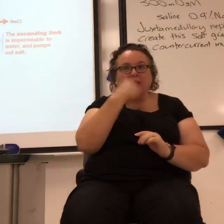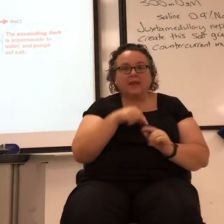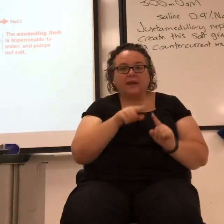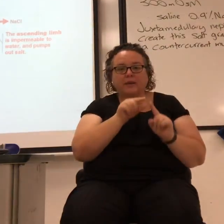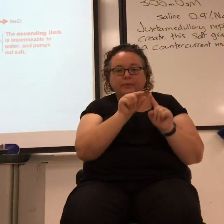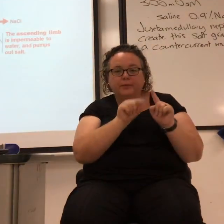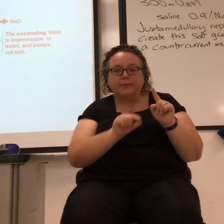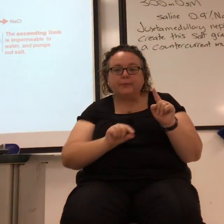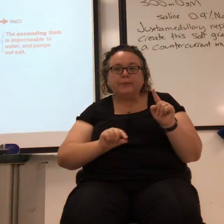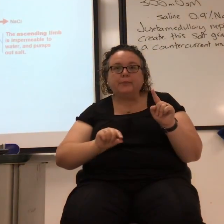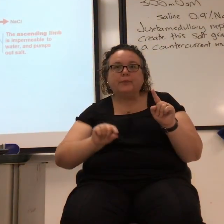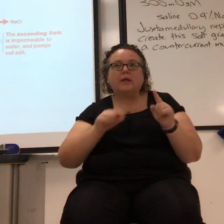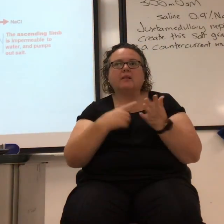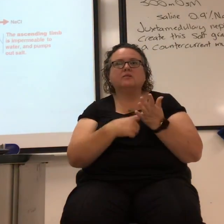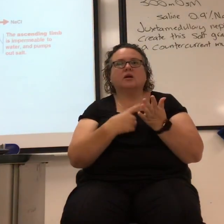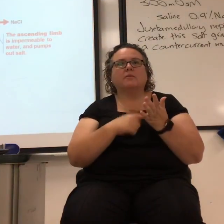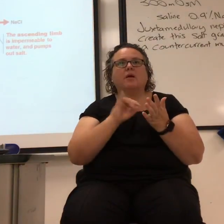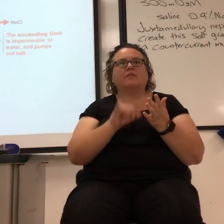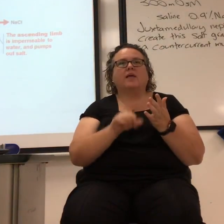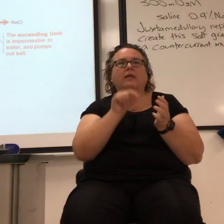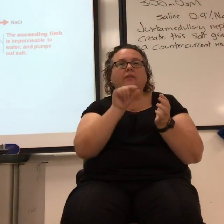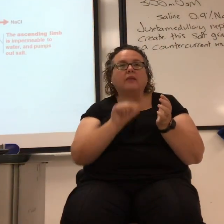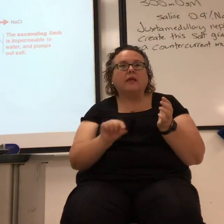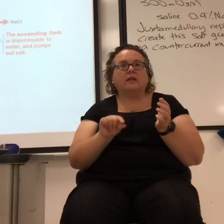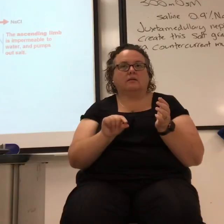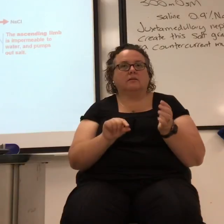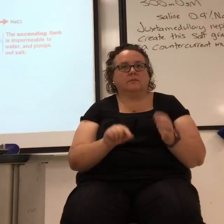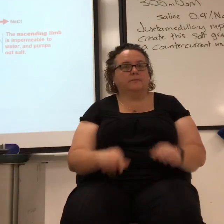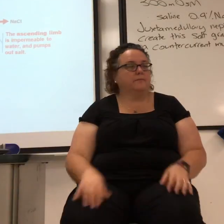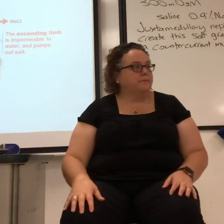the descending thin limb of the loop of